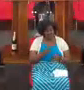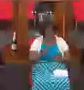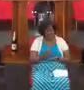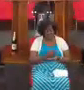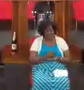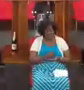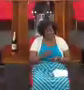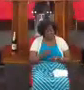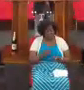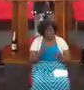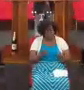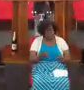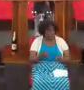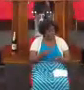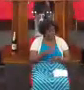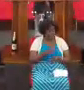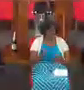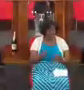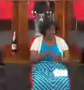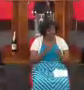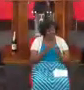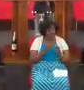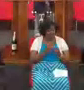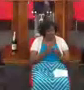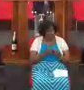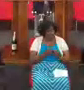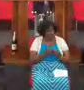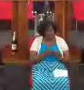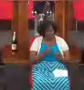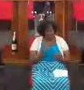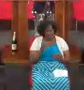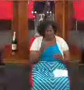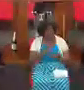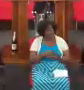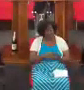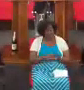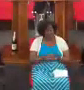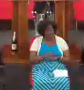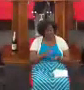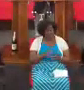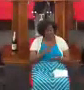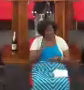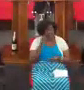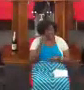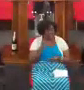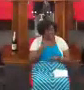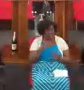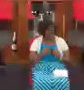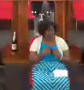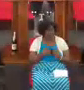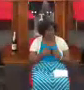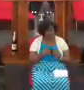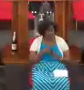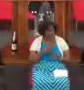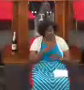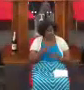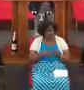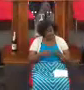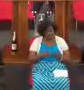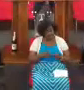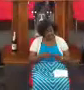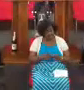They oftentimes would take more money than they were supposed to take from the